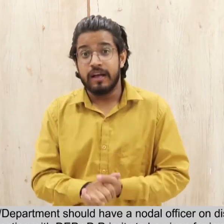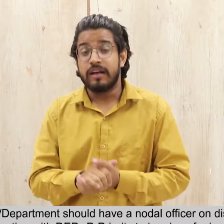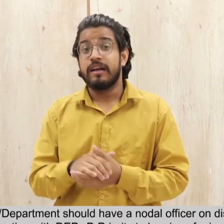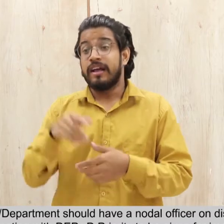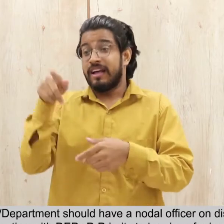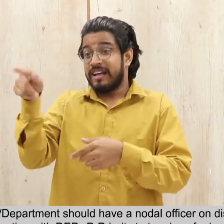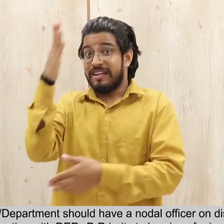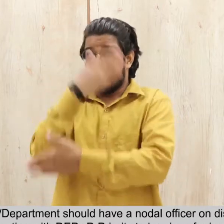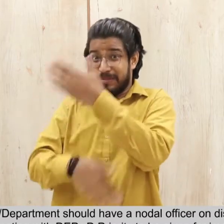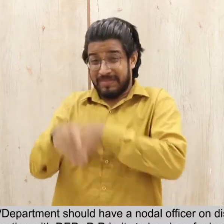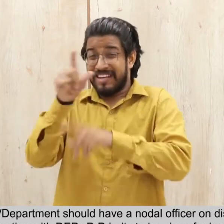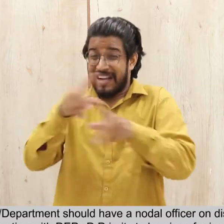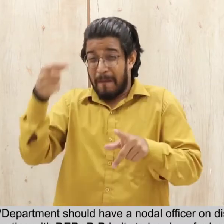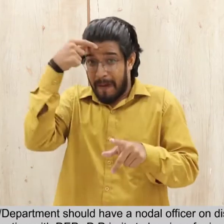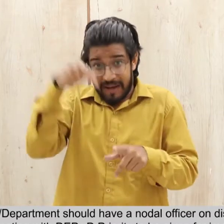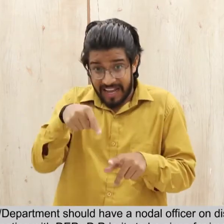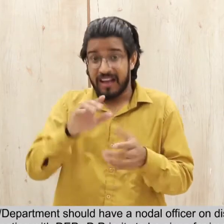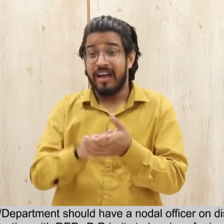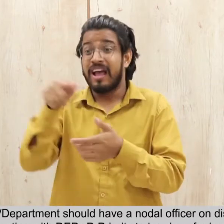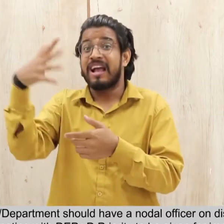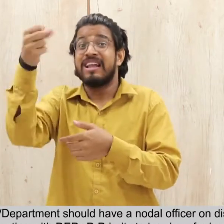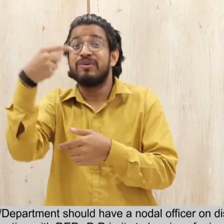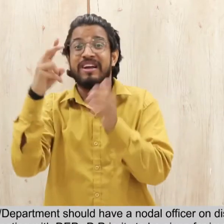should have a nodal officer on disability matters